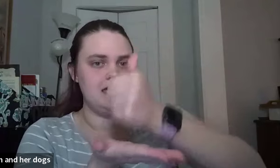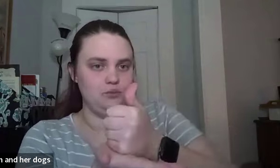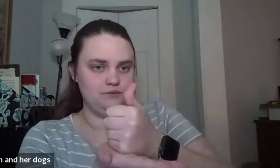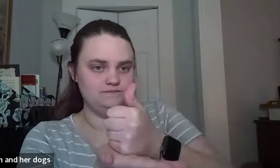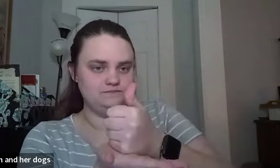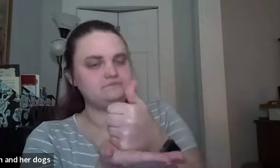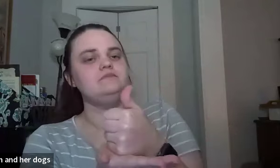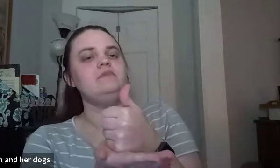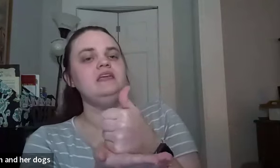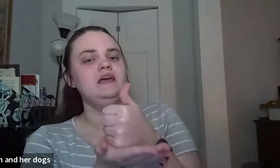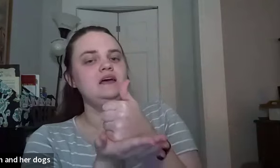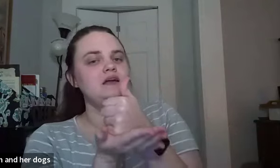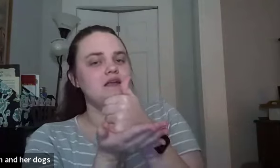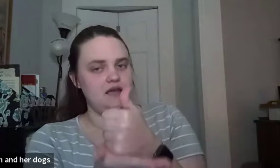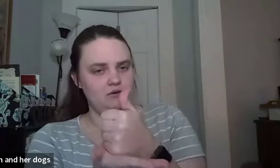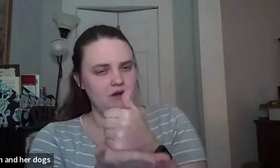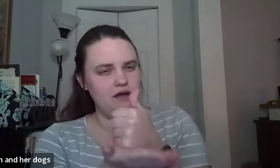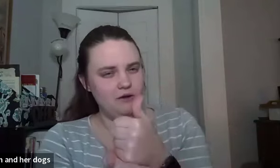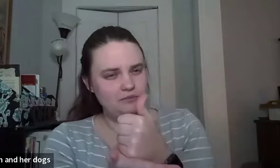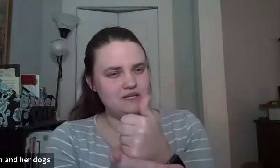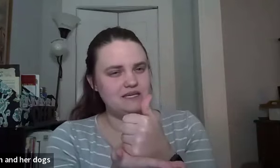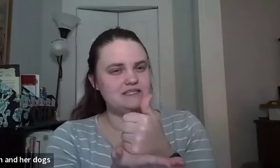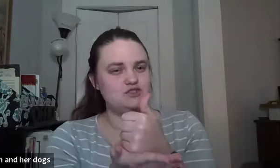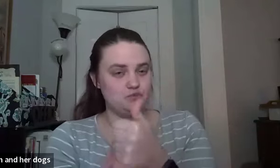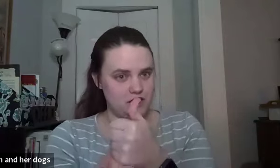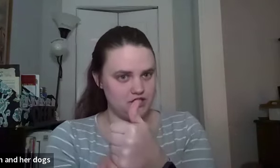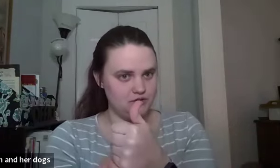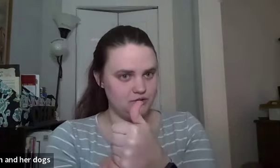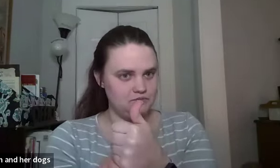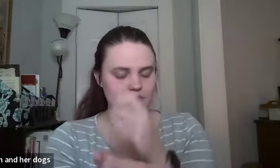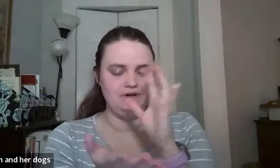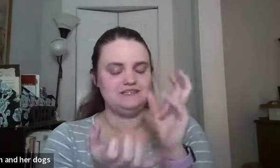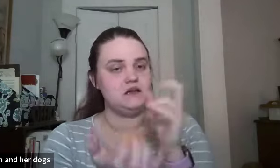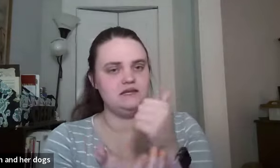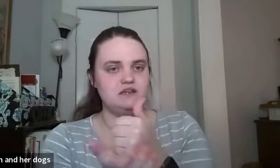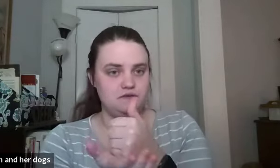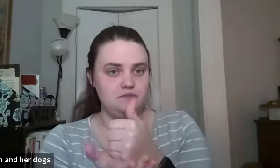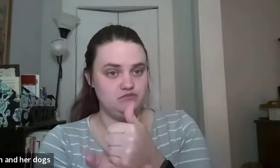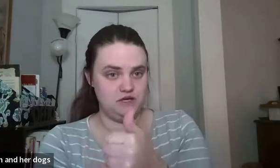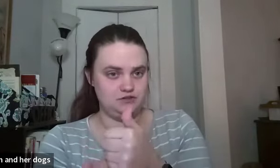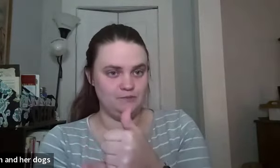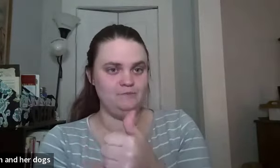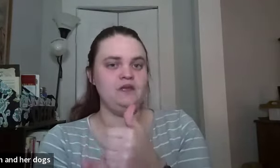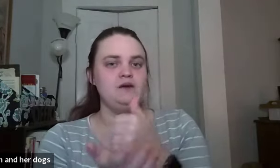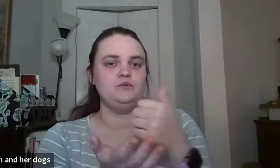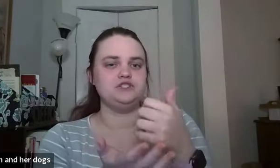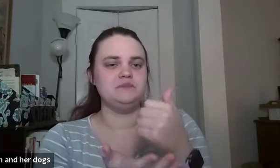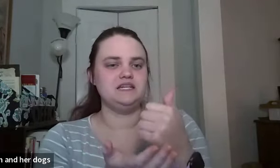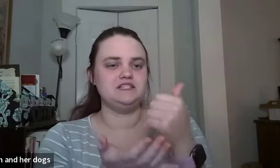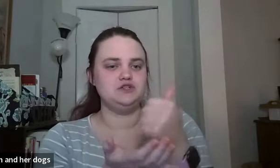Help. Now, help is directional, or the sign itself can be directional, which means you're